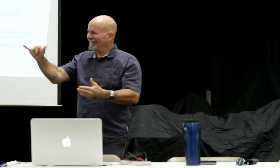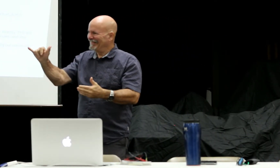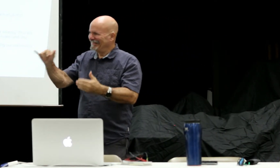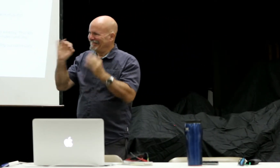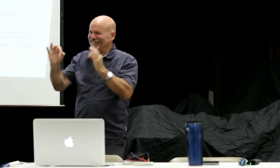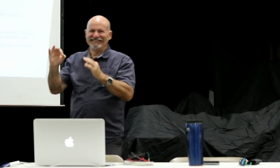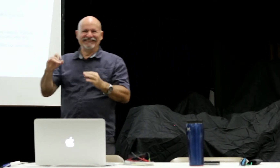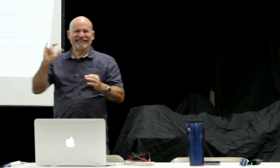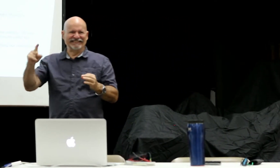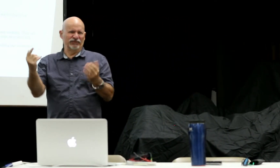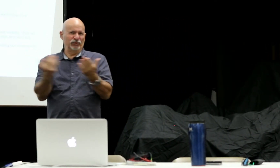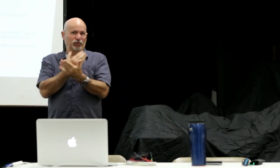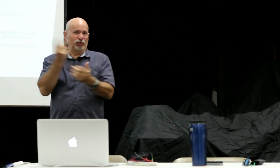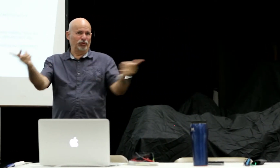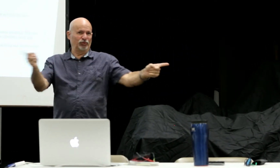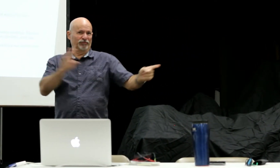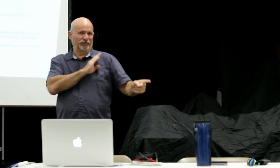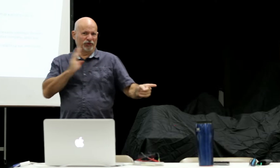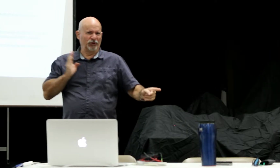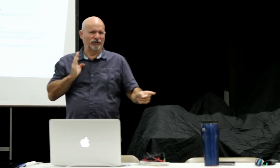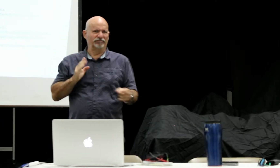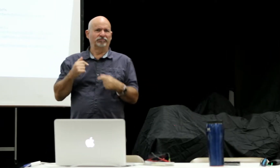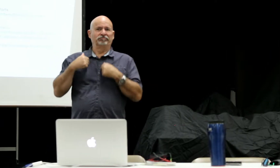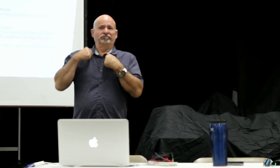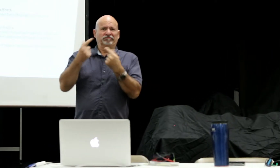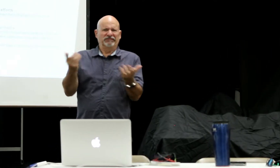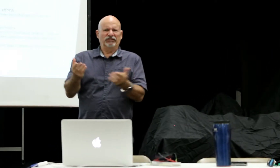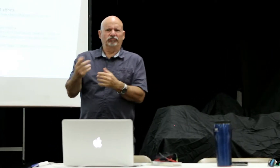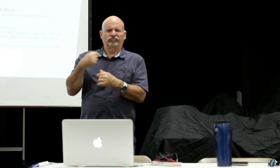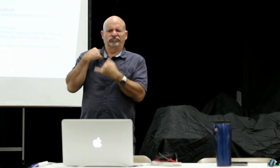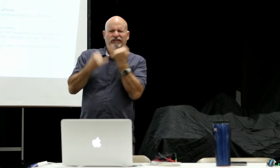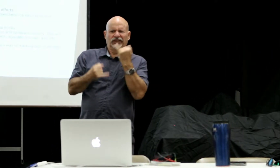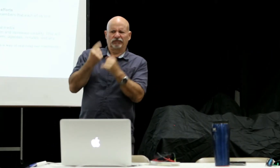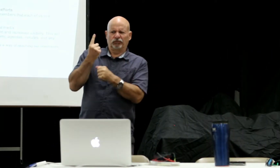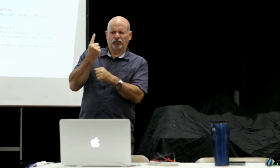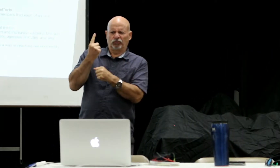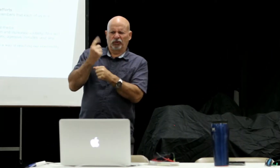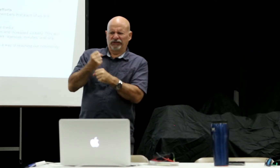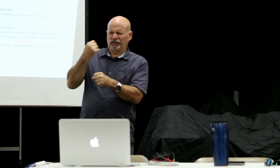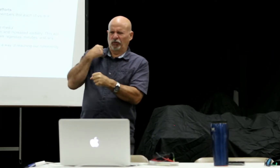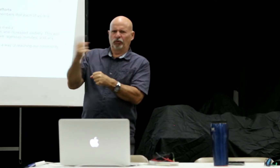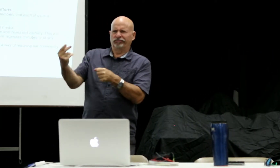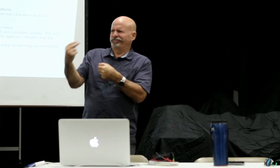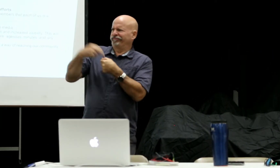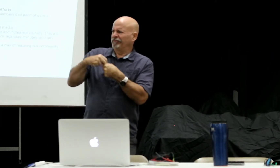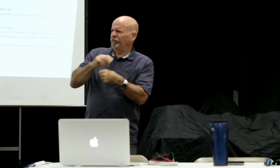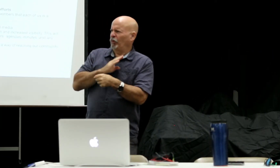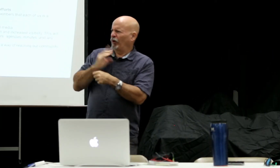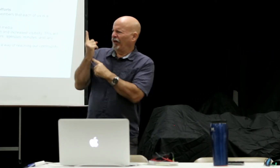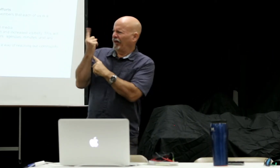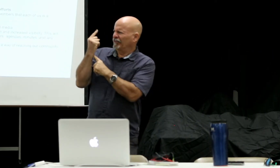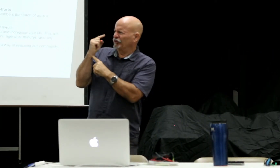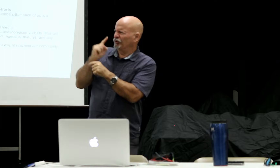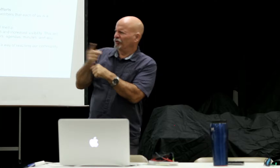Thank you, Patty. Yes, so Kristen and Patty are new to the board. And I think last